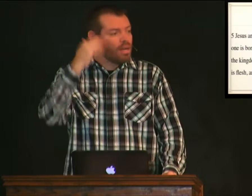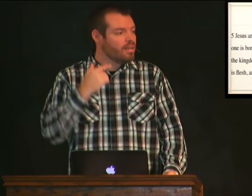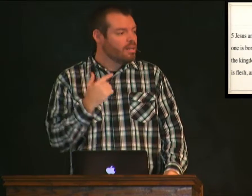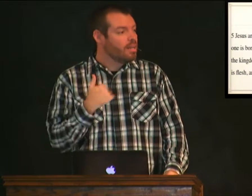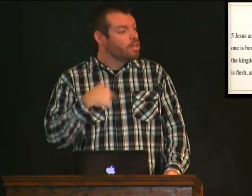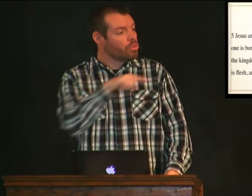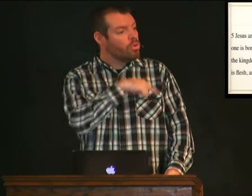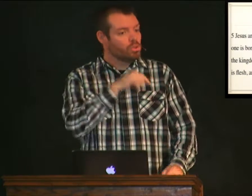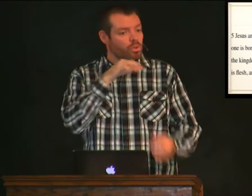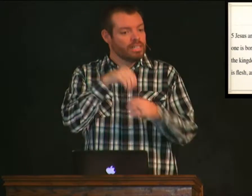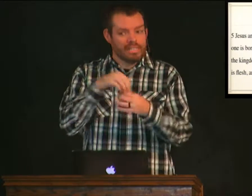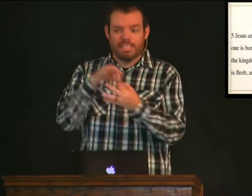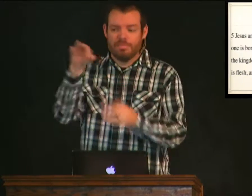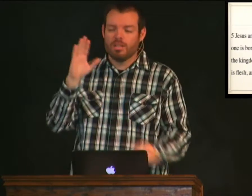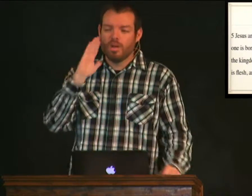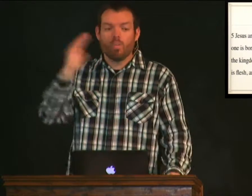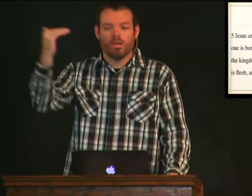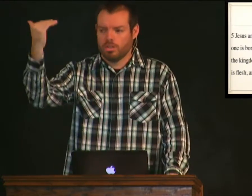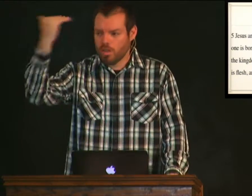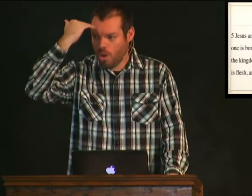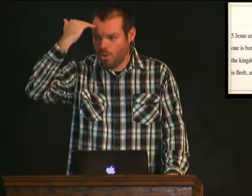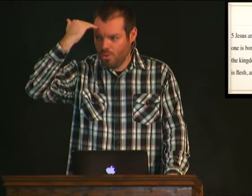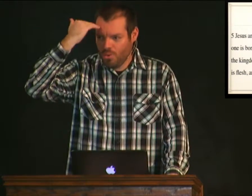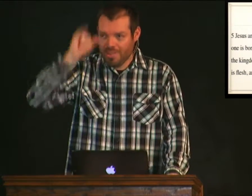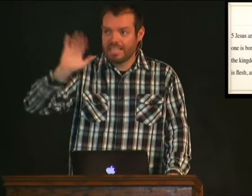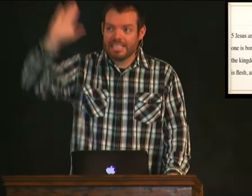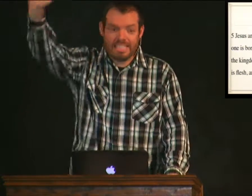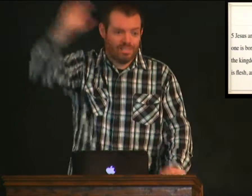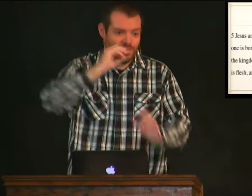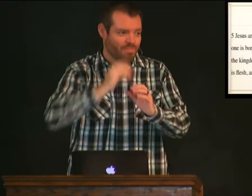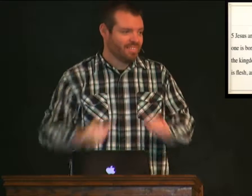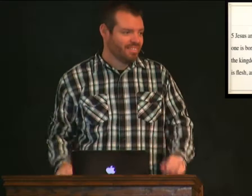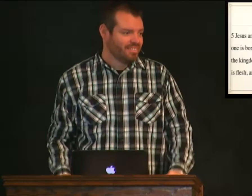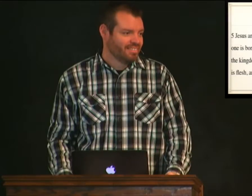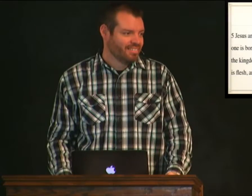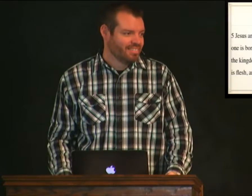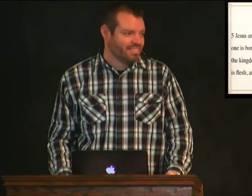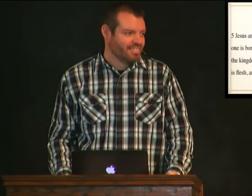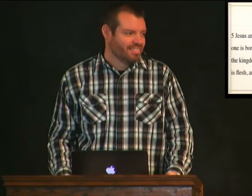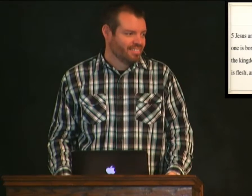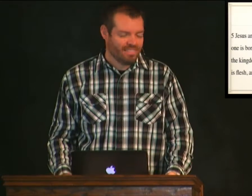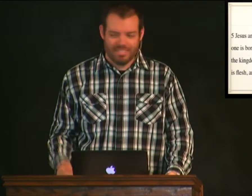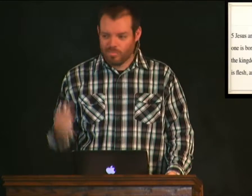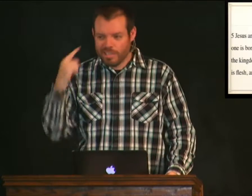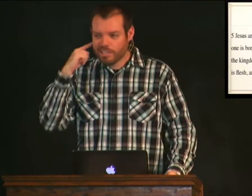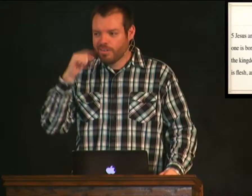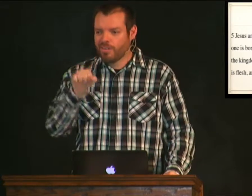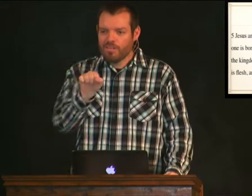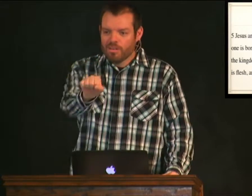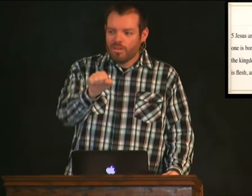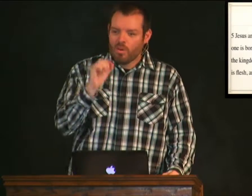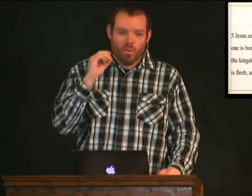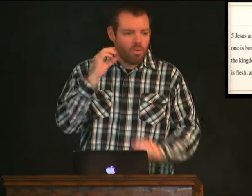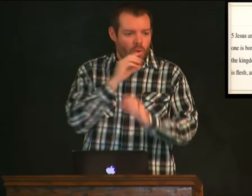You will know. And those who are in the Spirit will know that's His trumpet. We